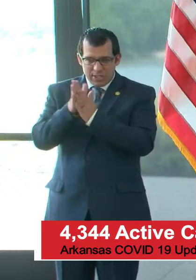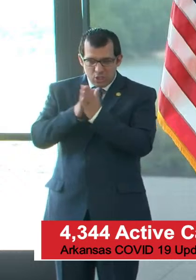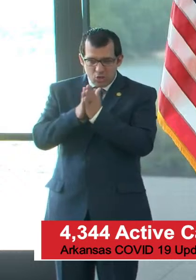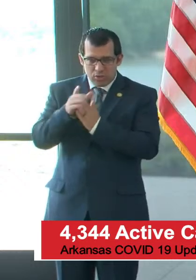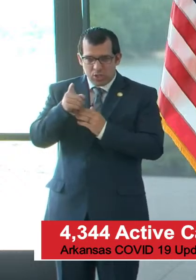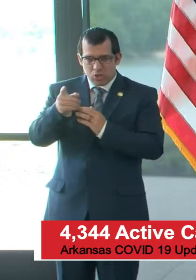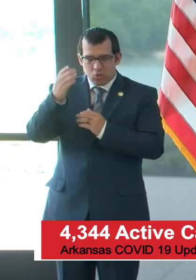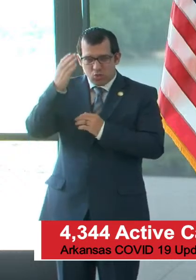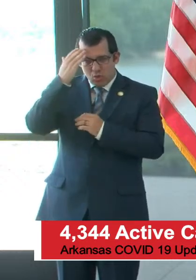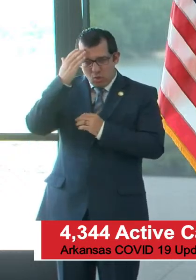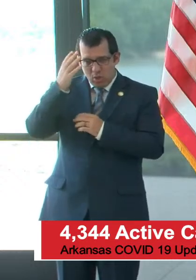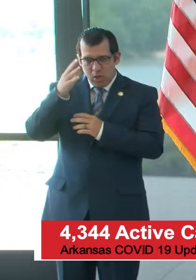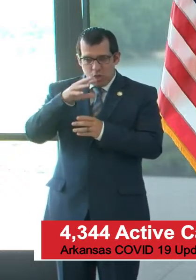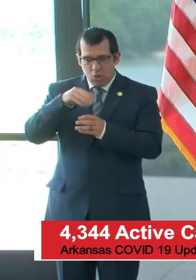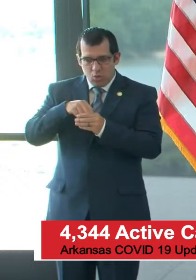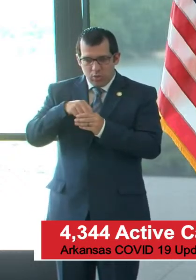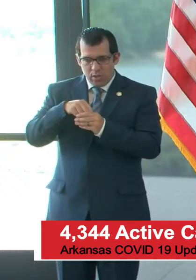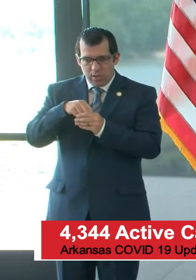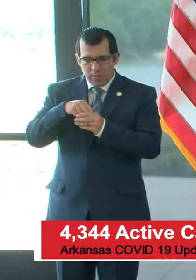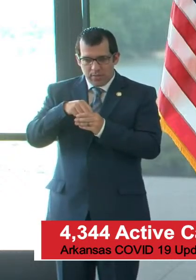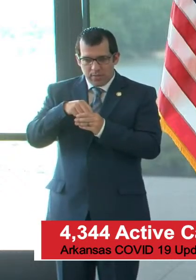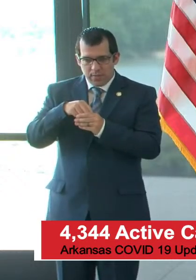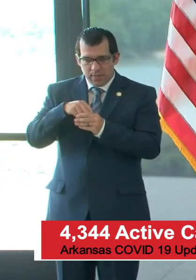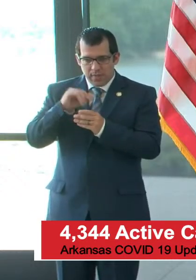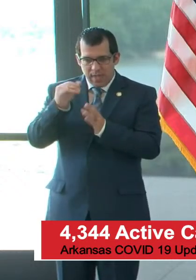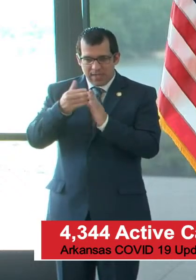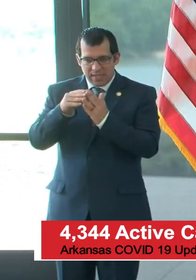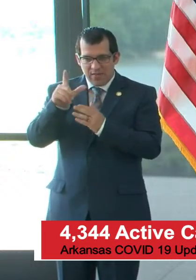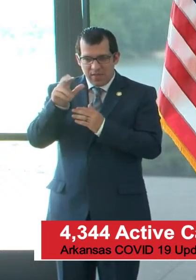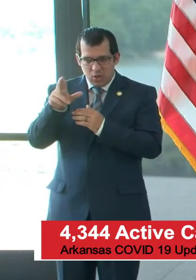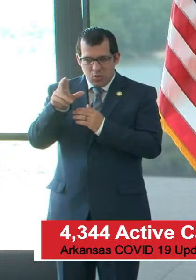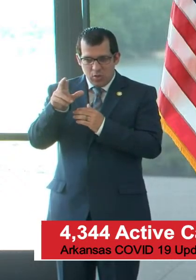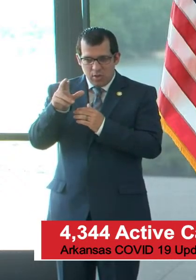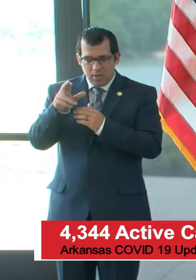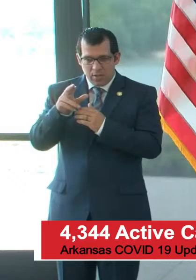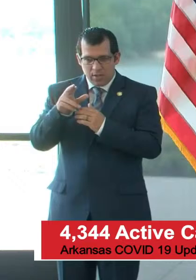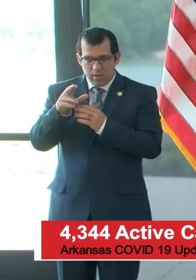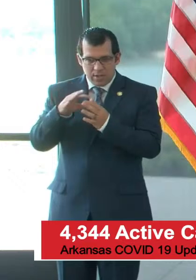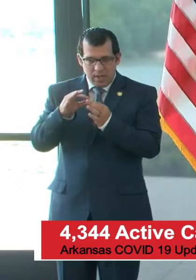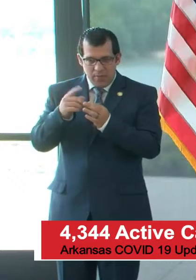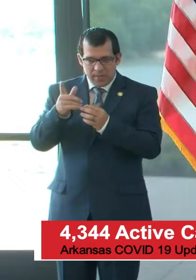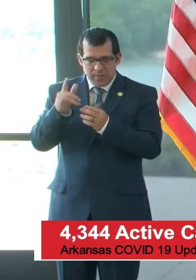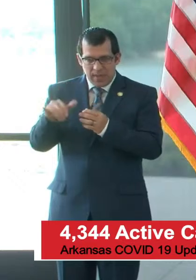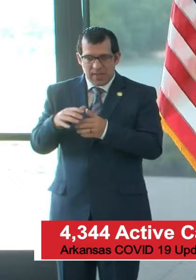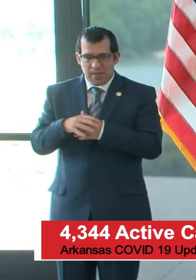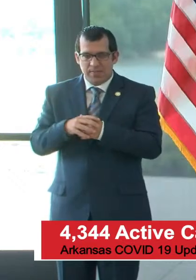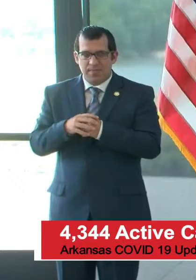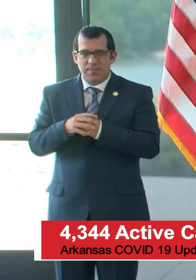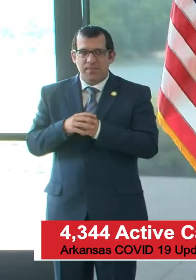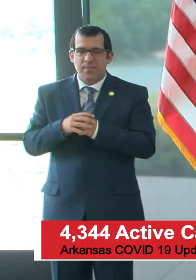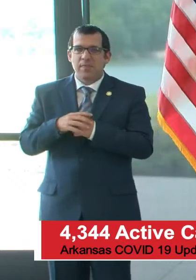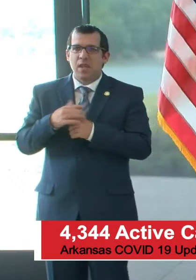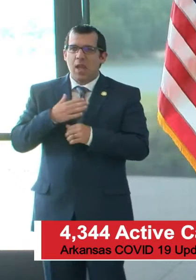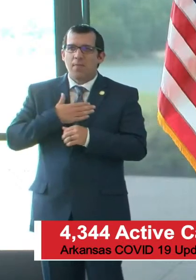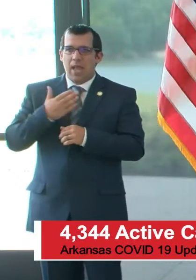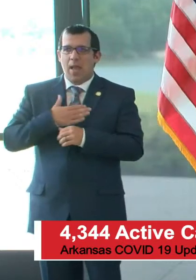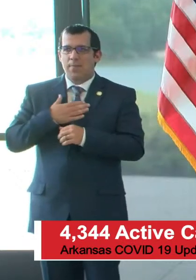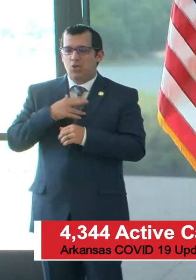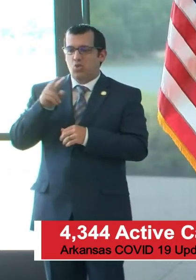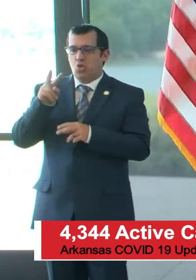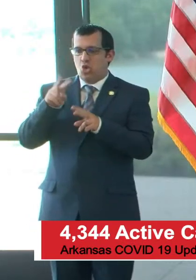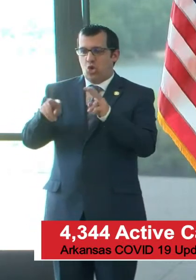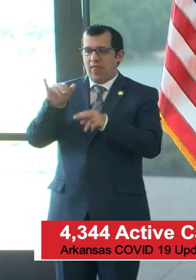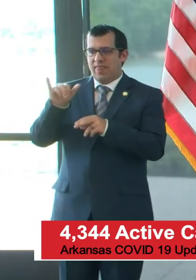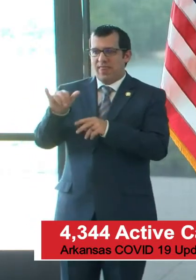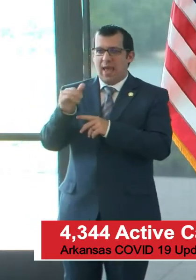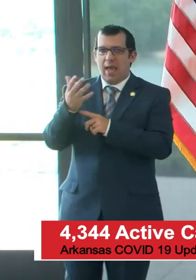all know, including reportedly by the city of Little Rock now. Comment on something like this? I'd be happy to look at the petition. I